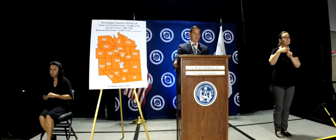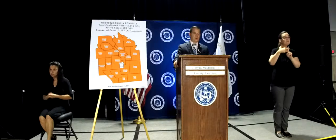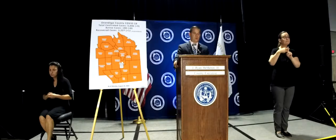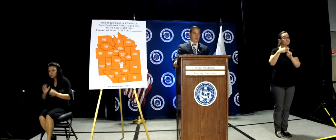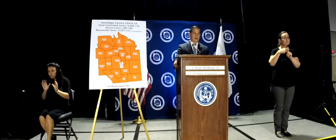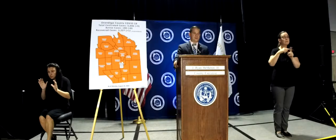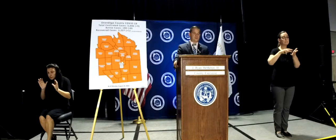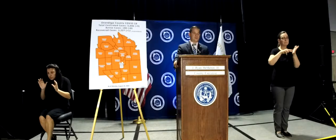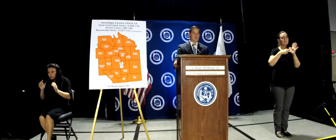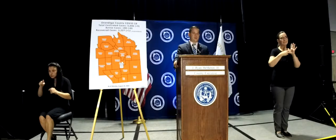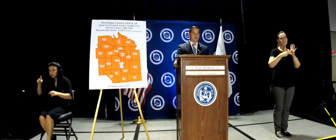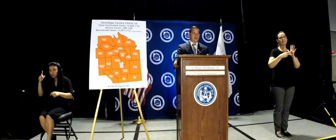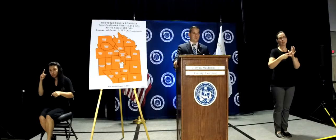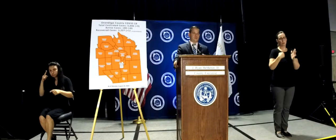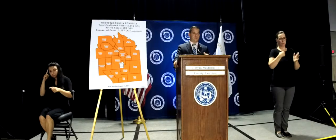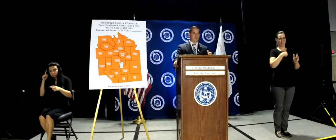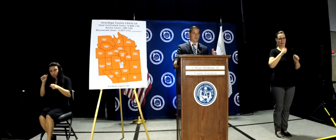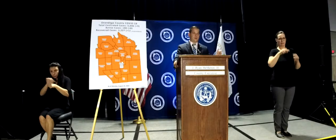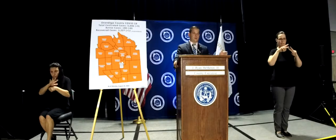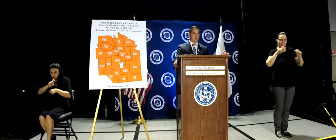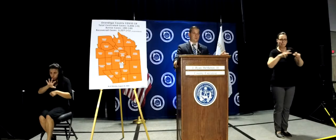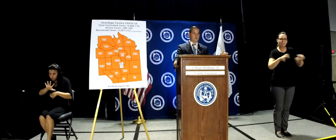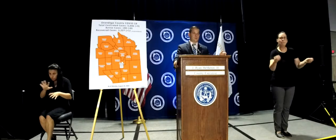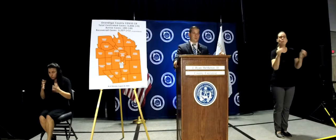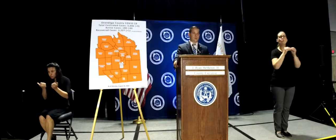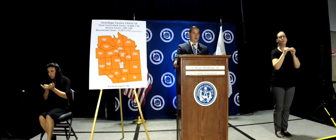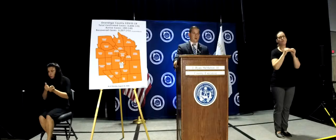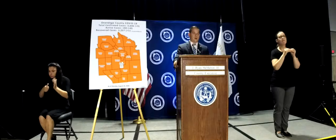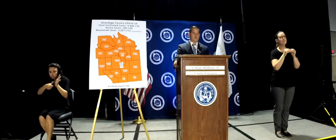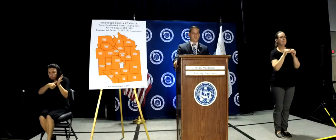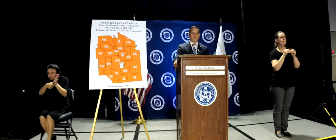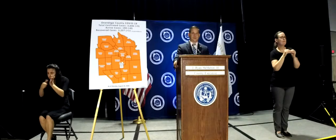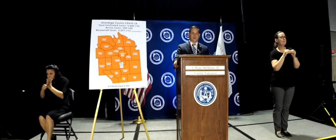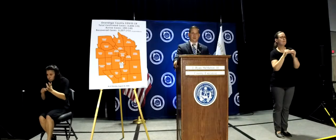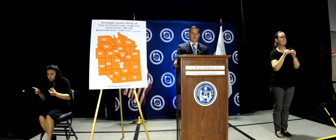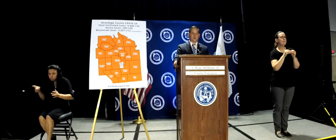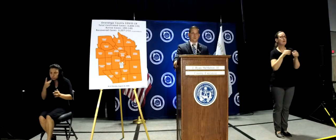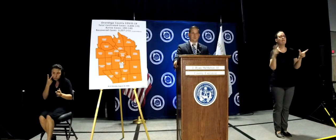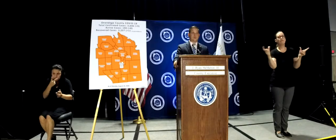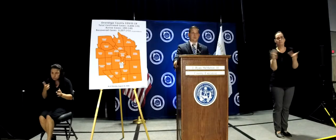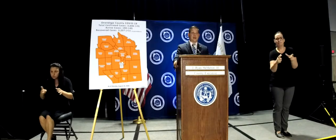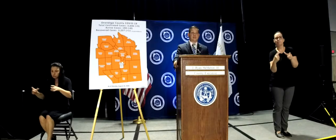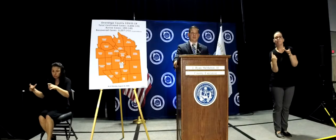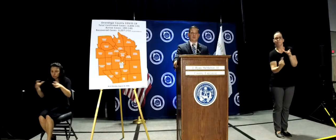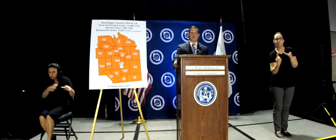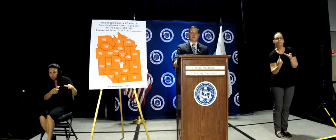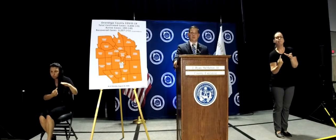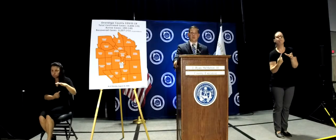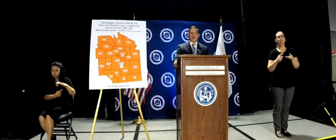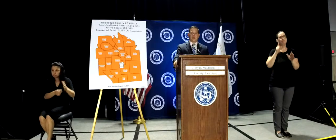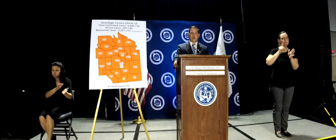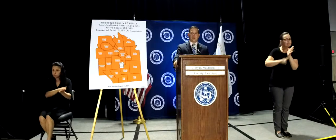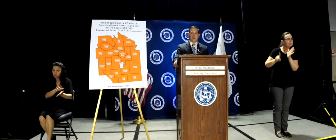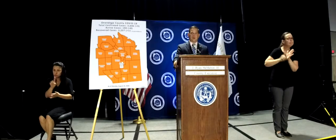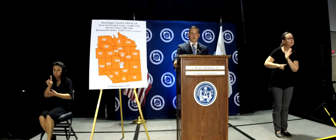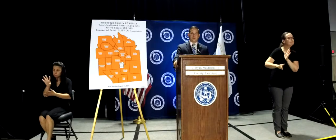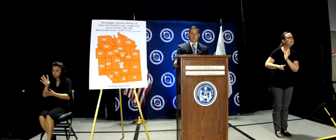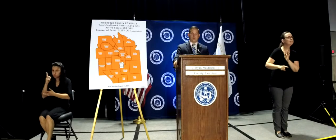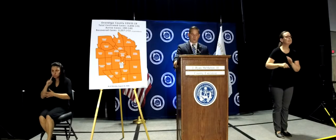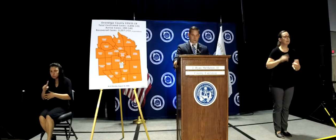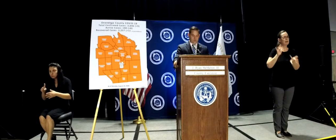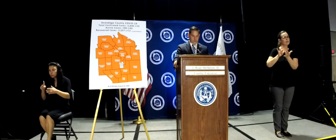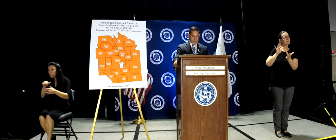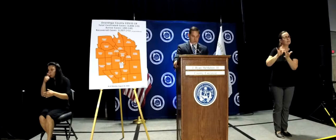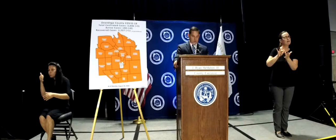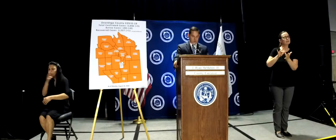a confirmed positive, that individual then goes into isolation like anyone else. You contact trace, and it leads